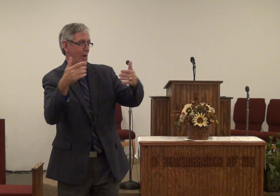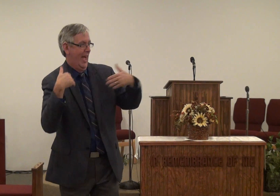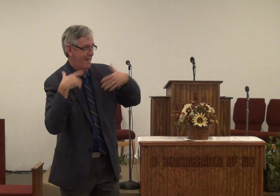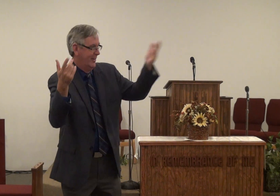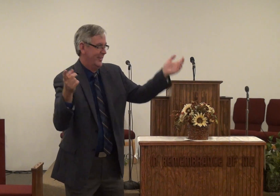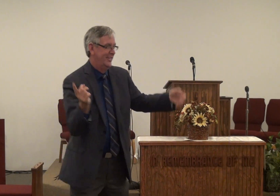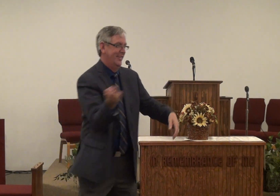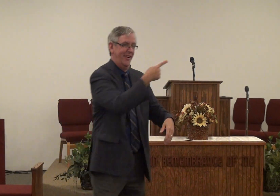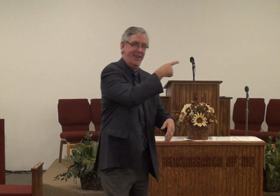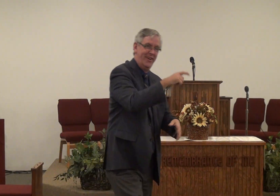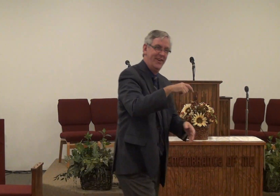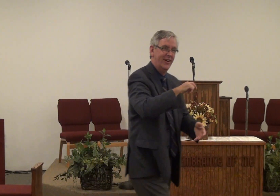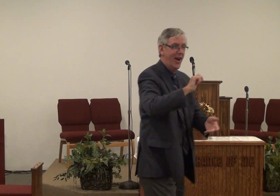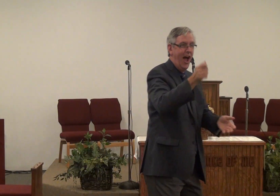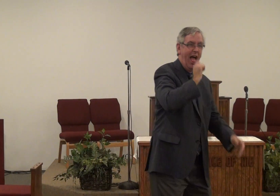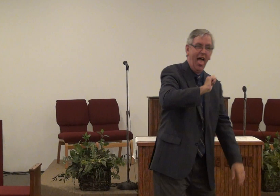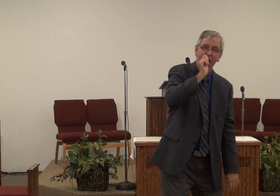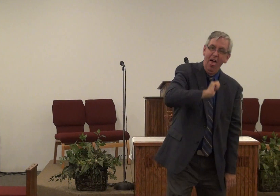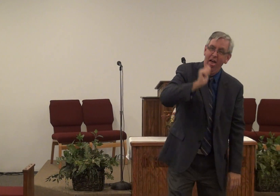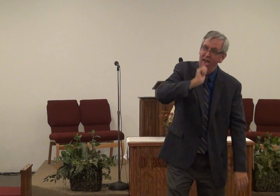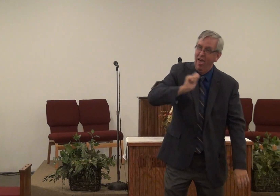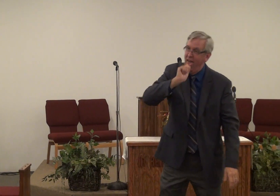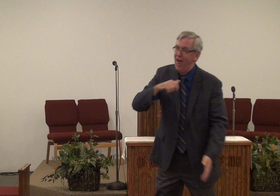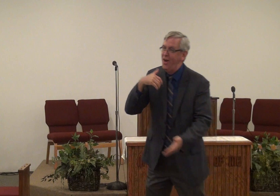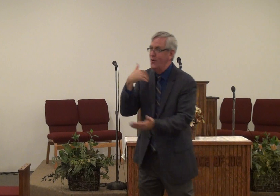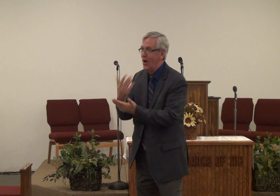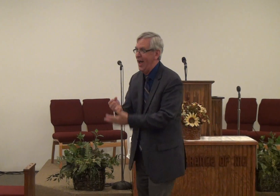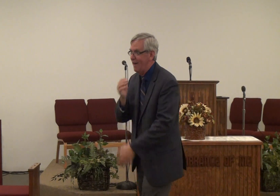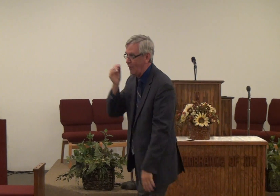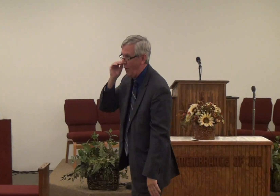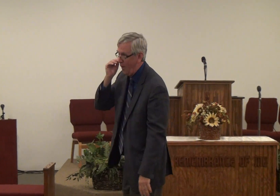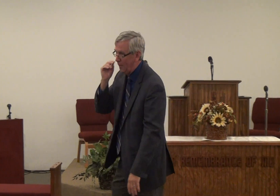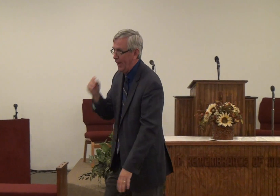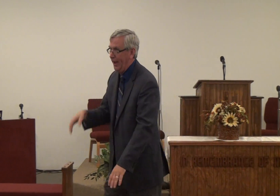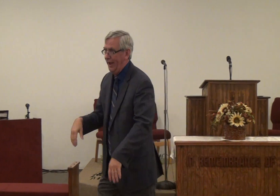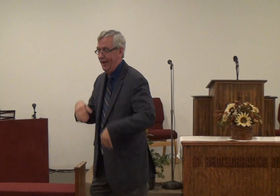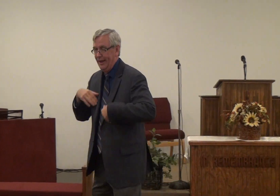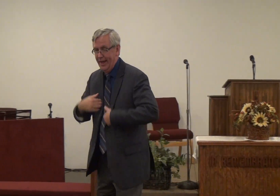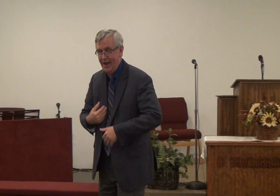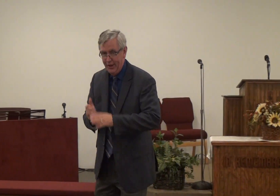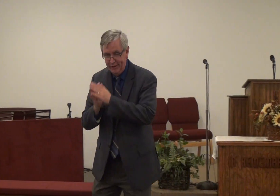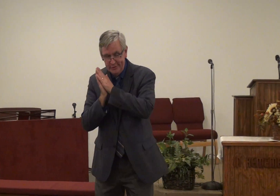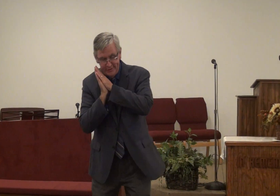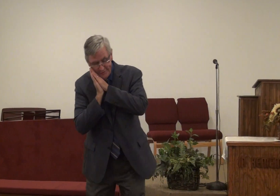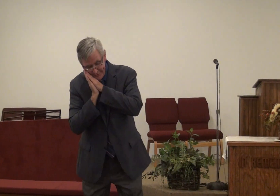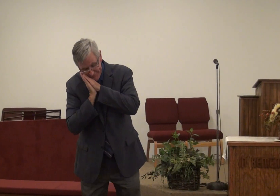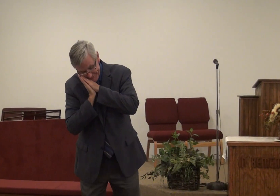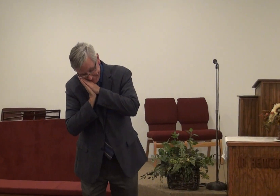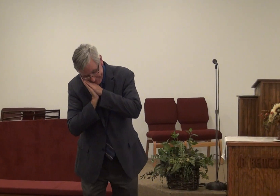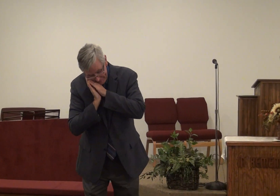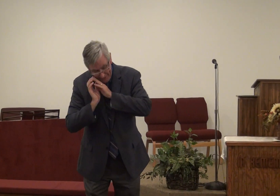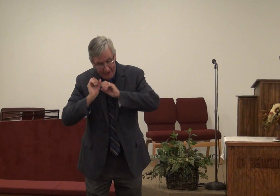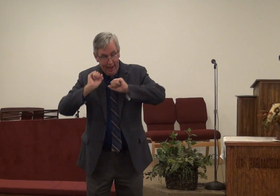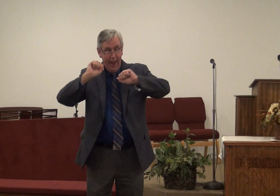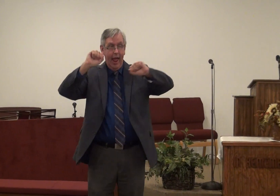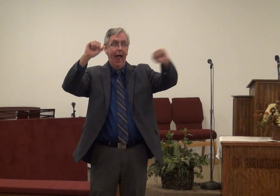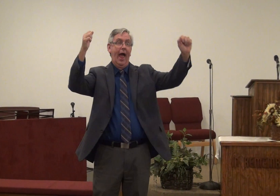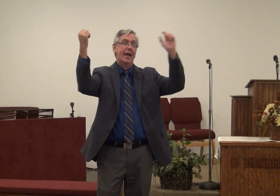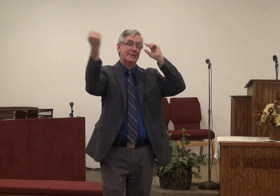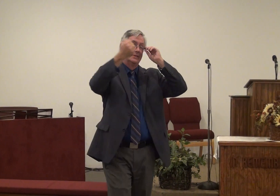Stone Creamery. I don't know what you have here in your town, but everybody gets some ice cream, and you go home, and you go to bed that night. You get up